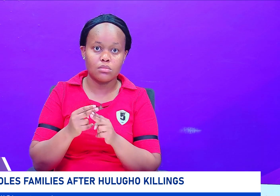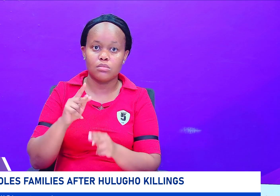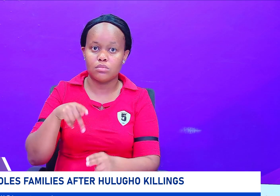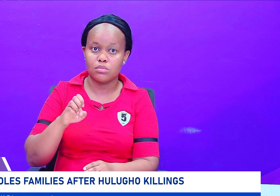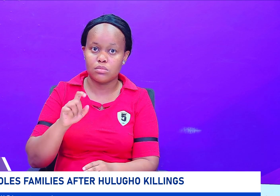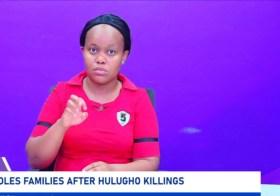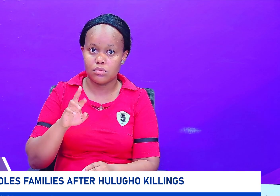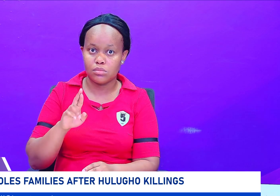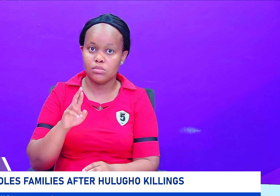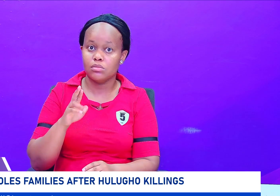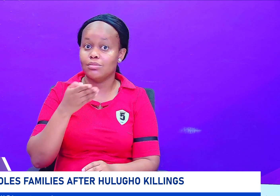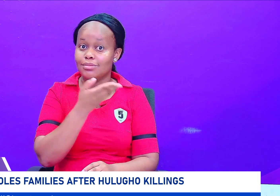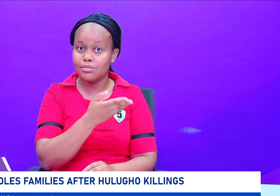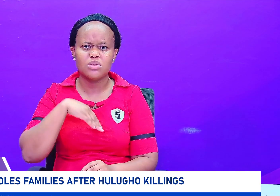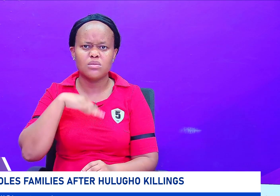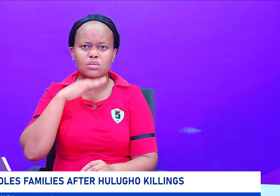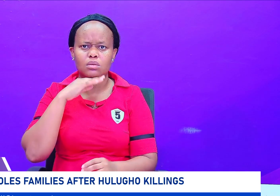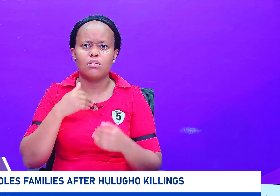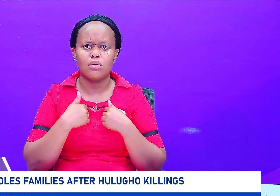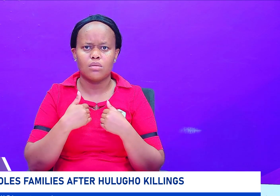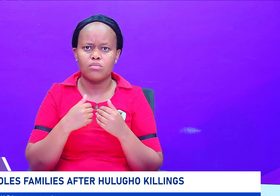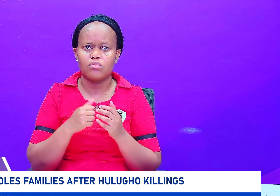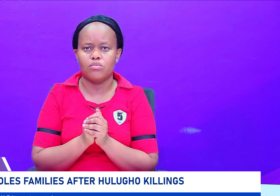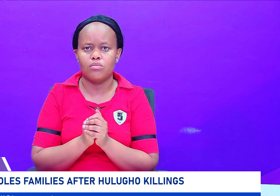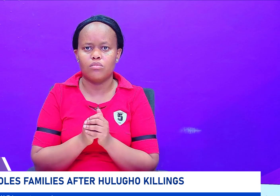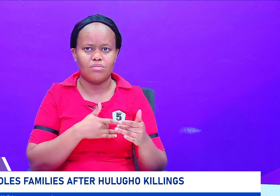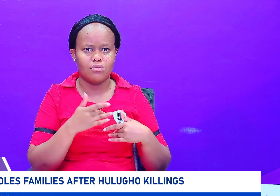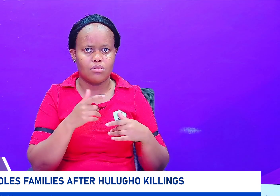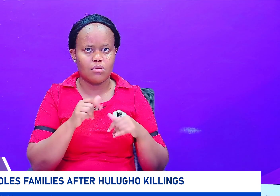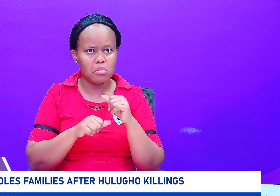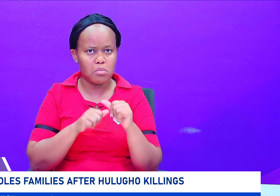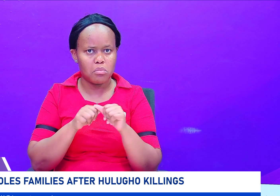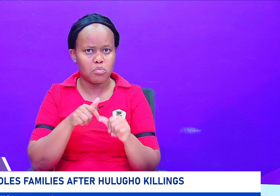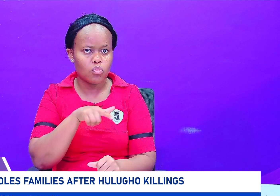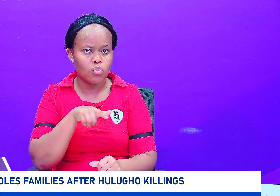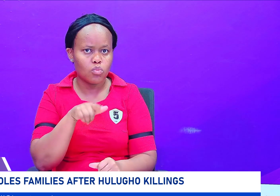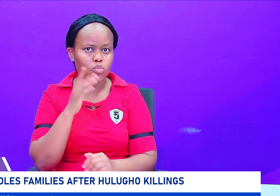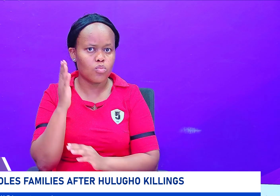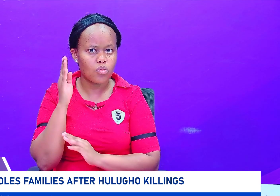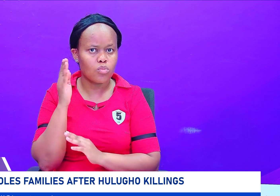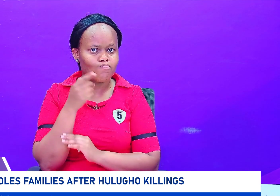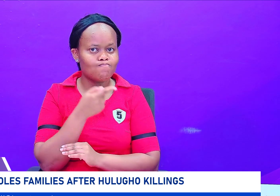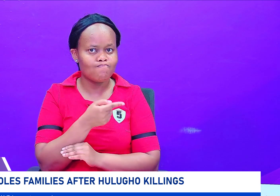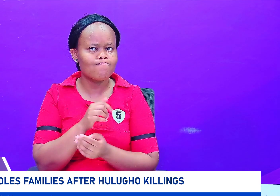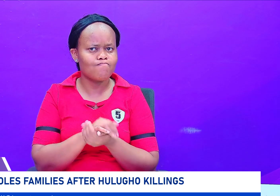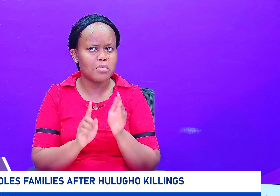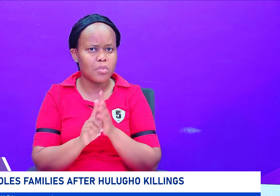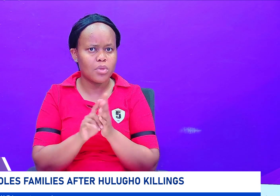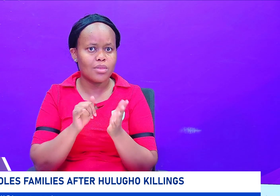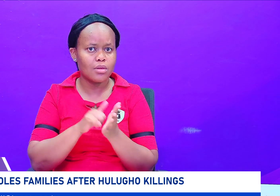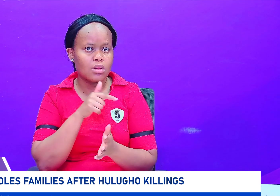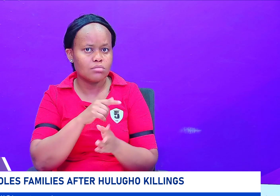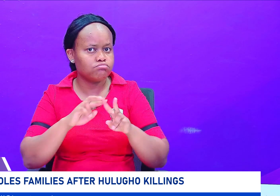deaths have raised concerns about local security. Masengeli emphasized that investigations